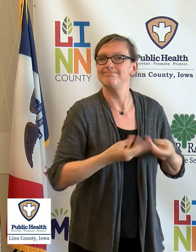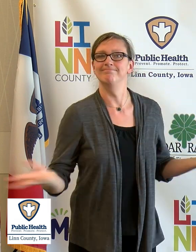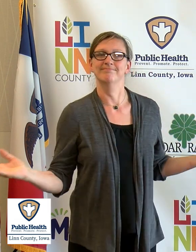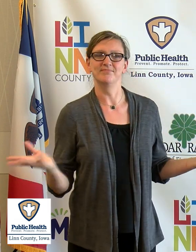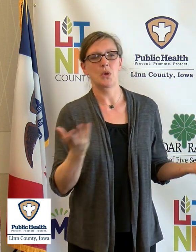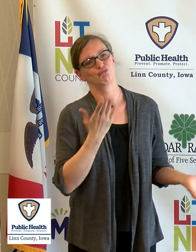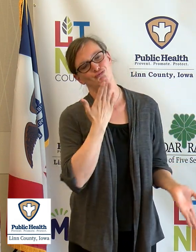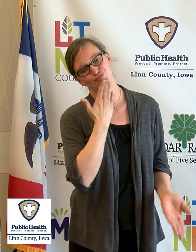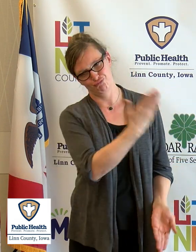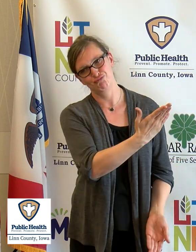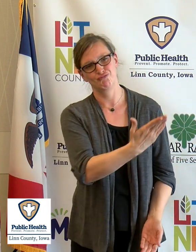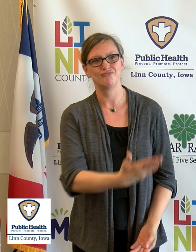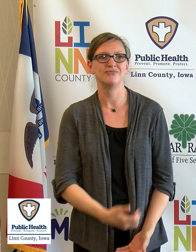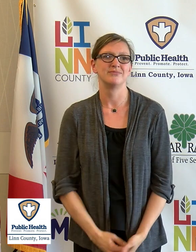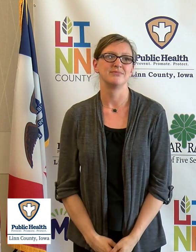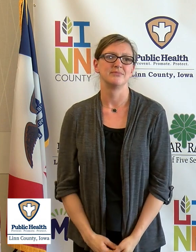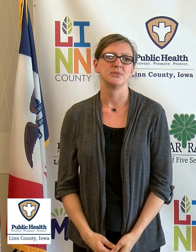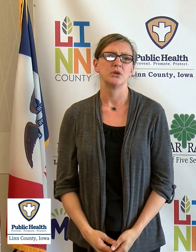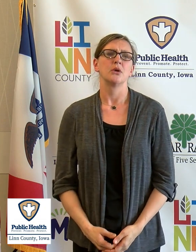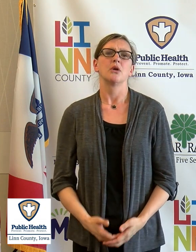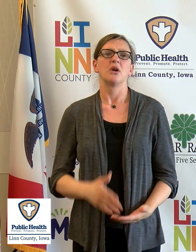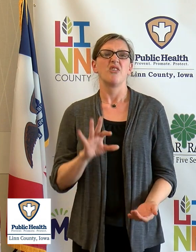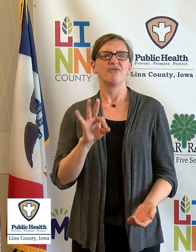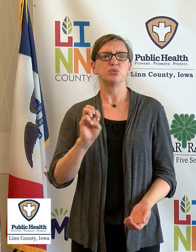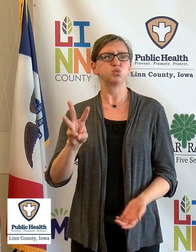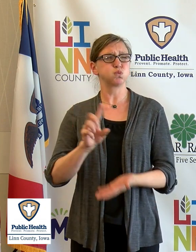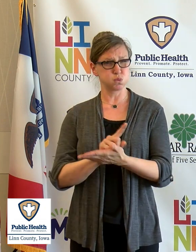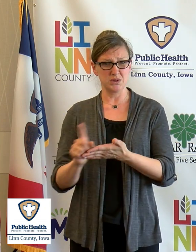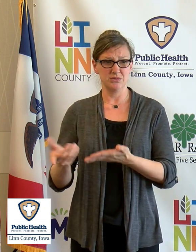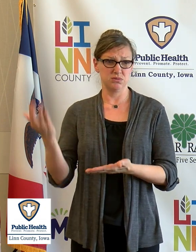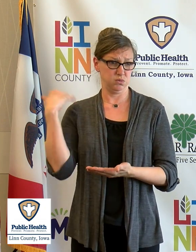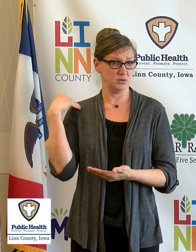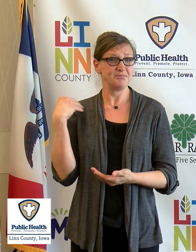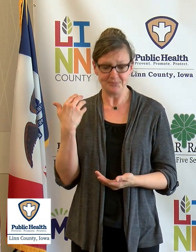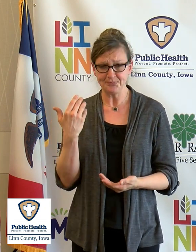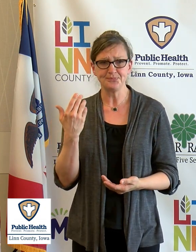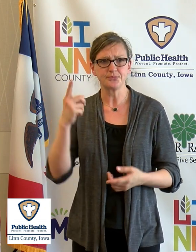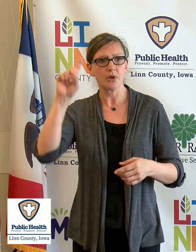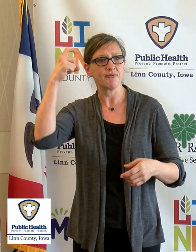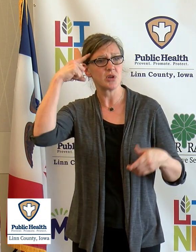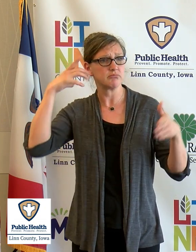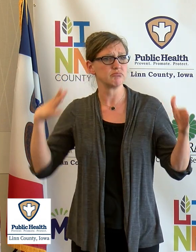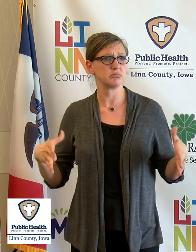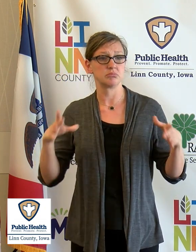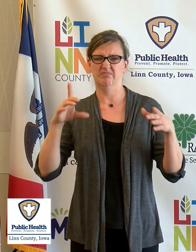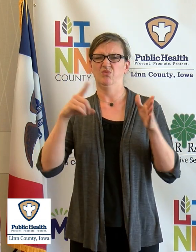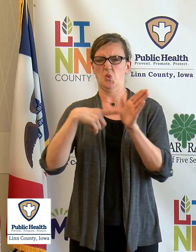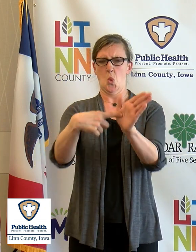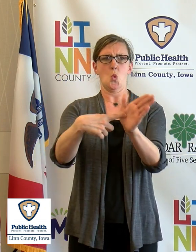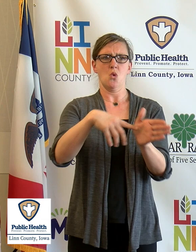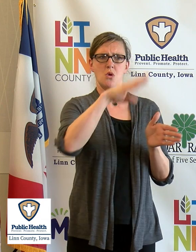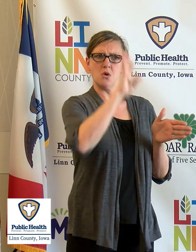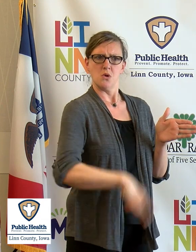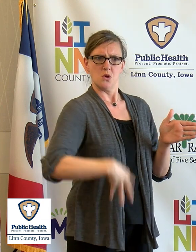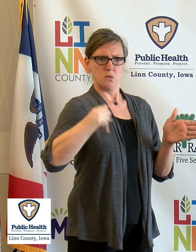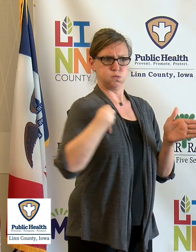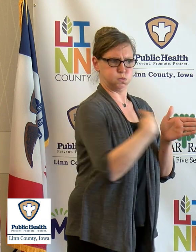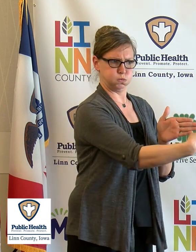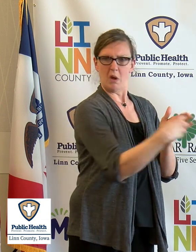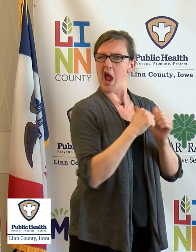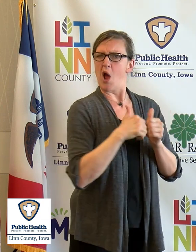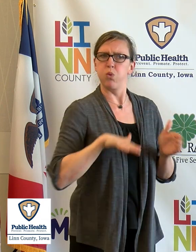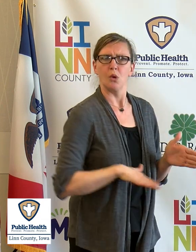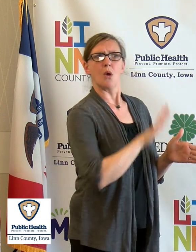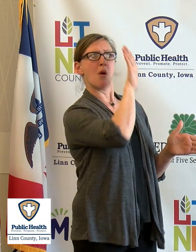that she is using to evaluate the mitigation strategies that could be deployed across the state. We were told that once a